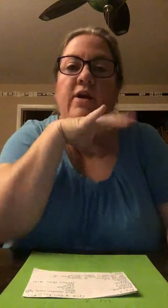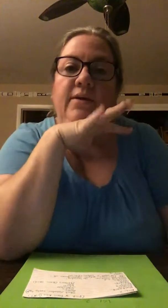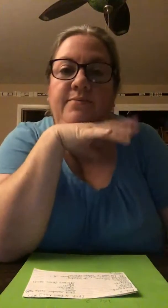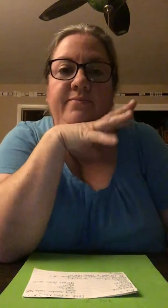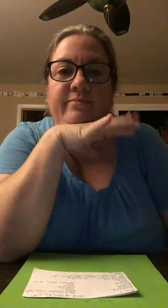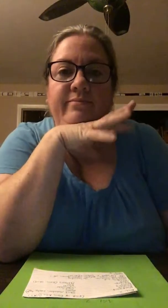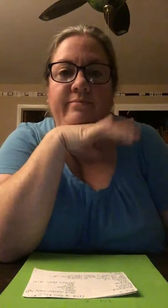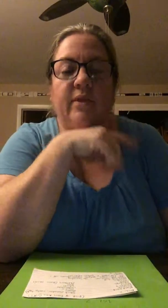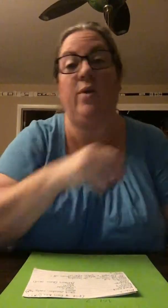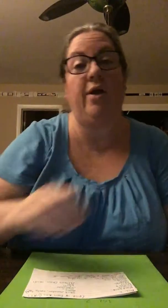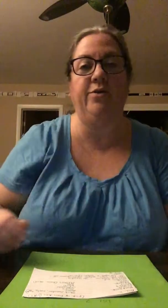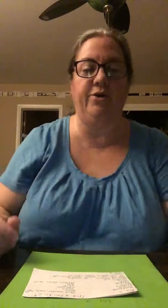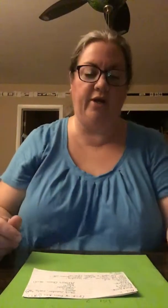Dirty. We all know dirty.